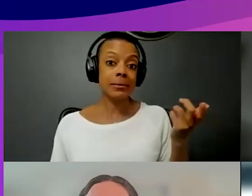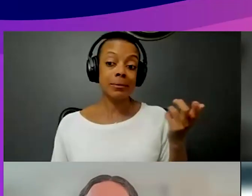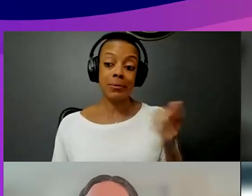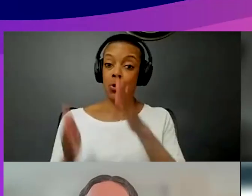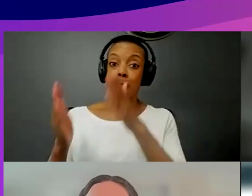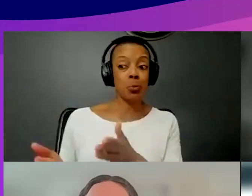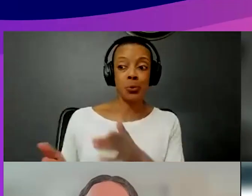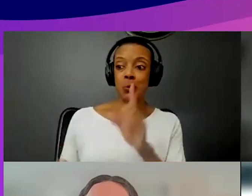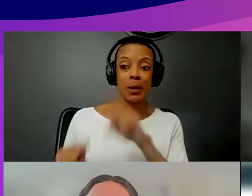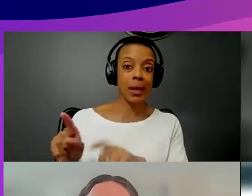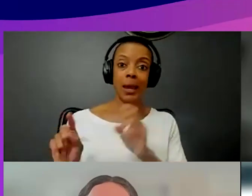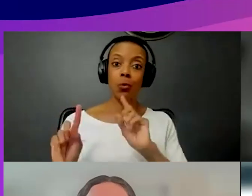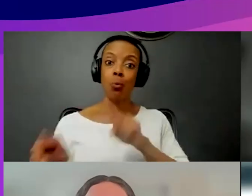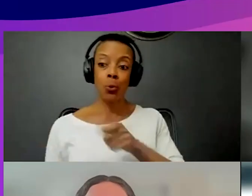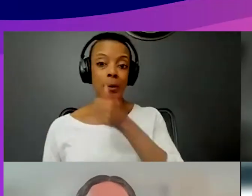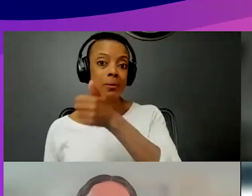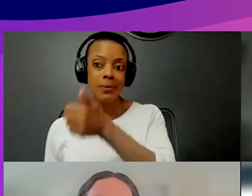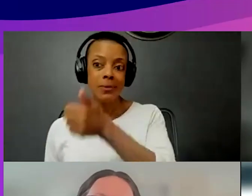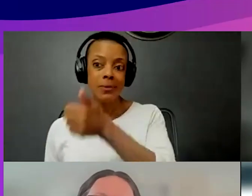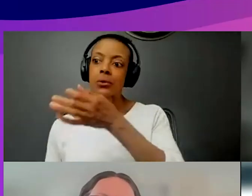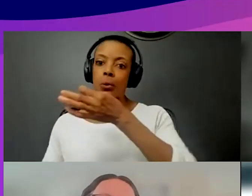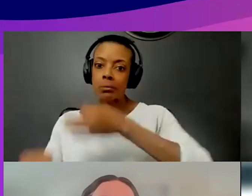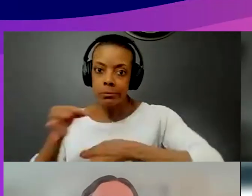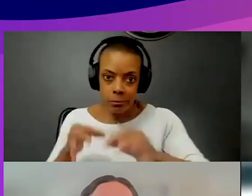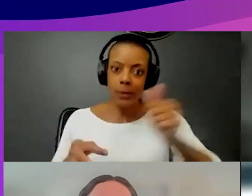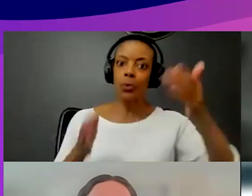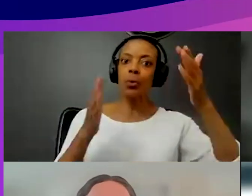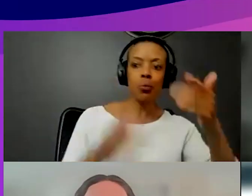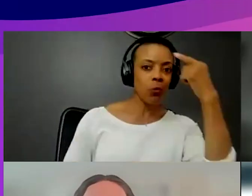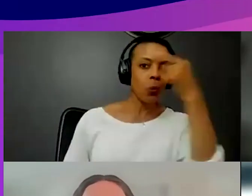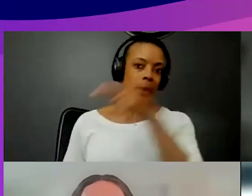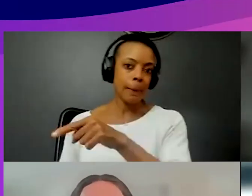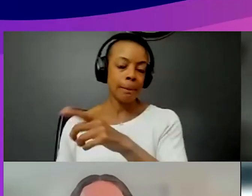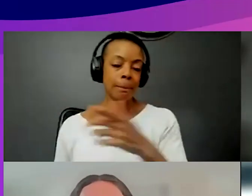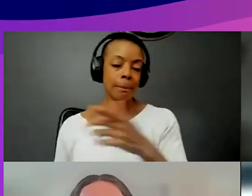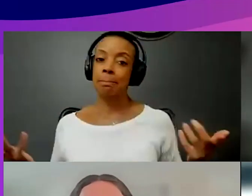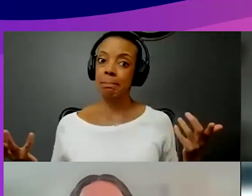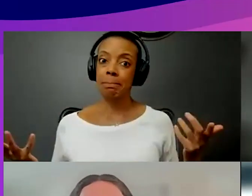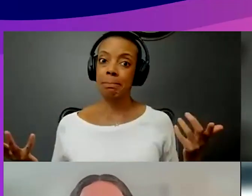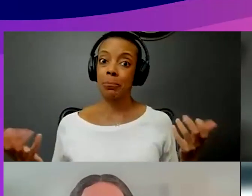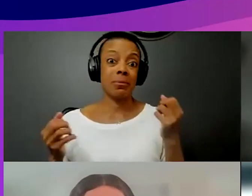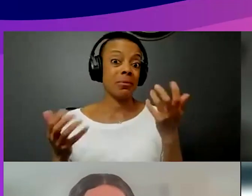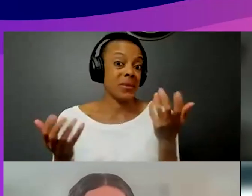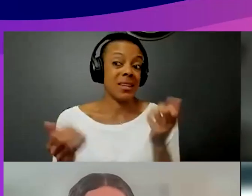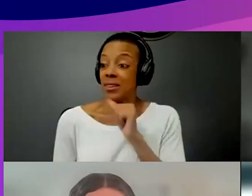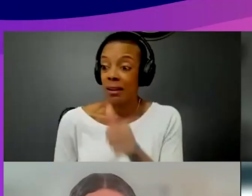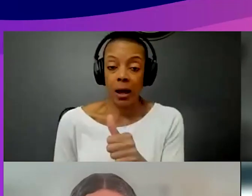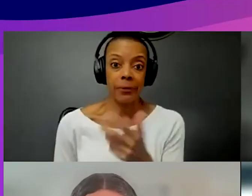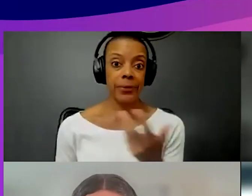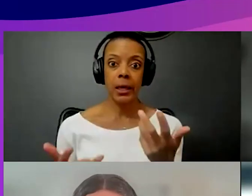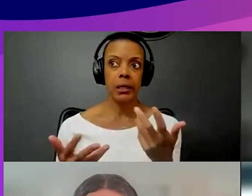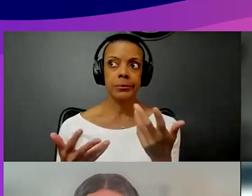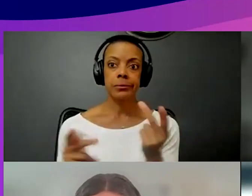So we do need somebody else to be able to report, or nothing's gonna be done, and it's just gonna